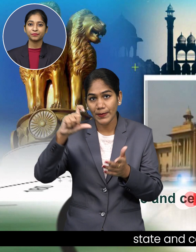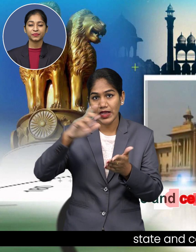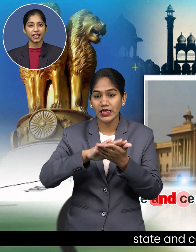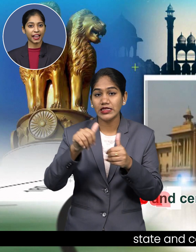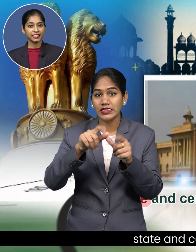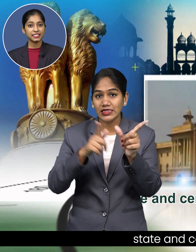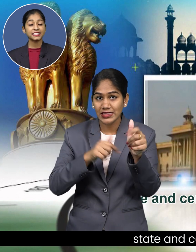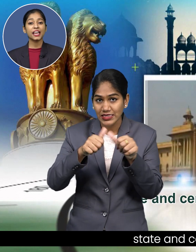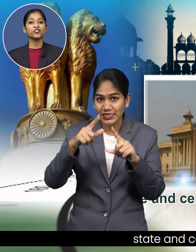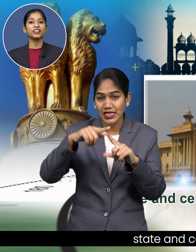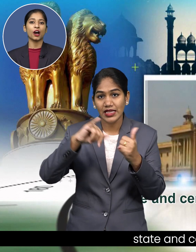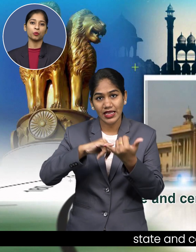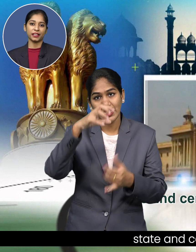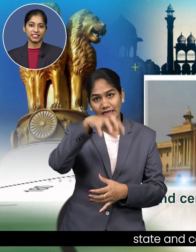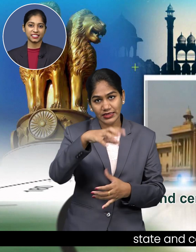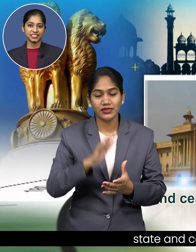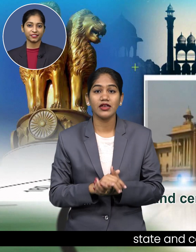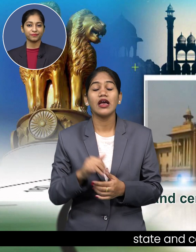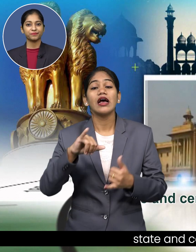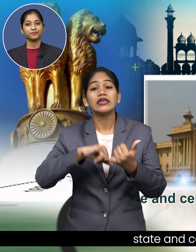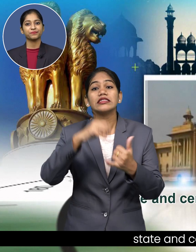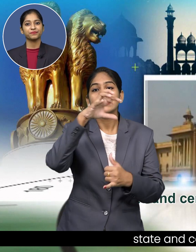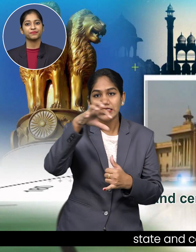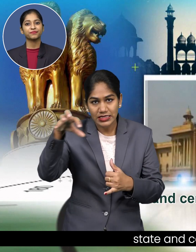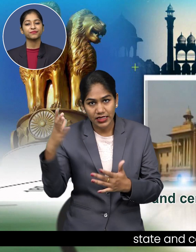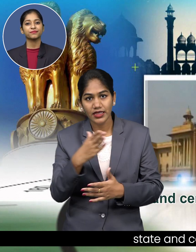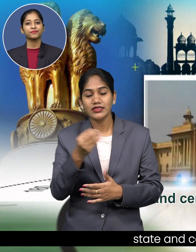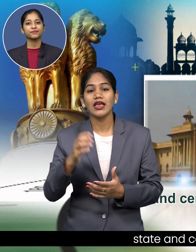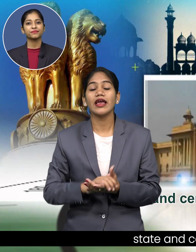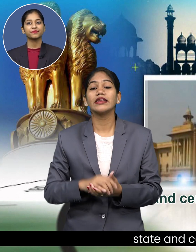state and central governments.